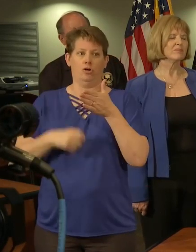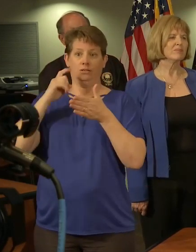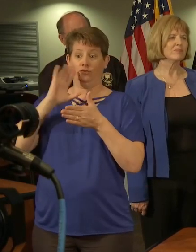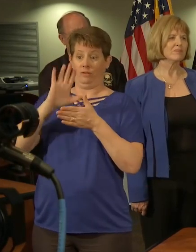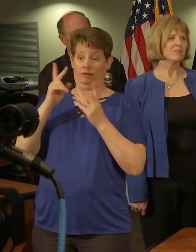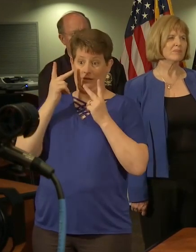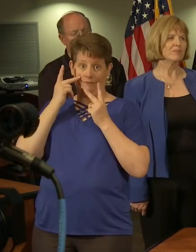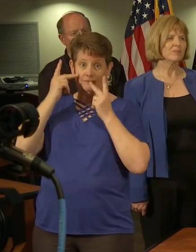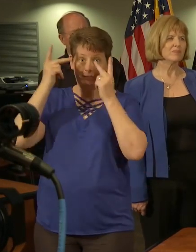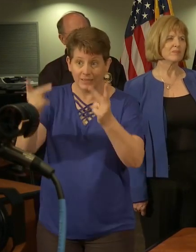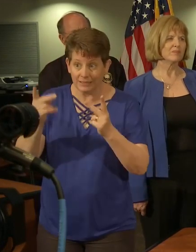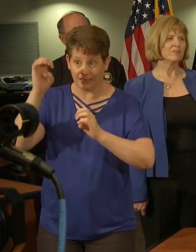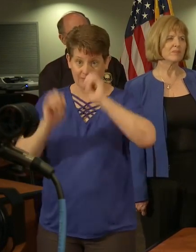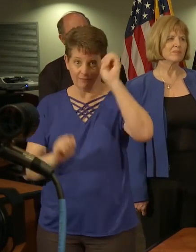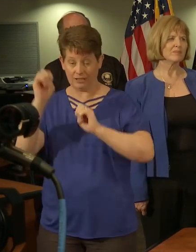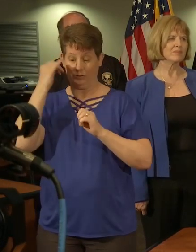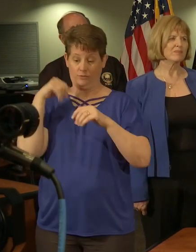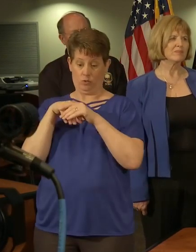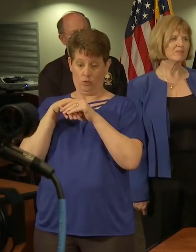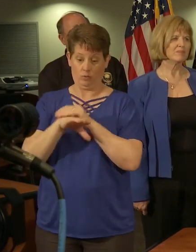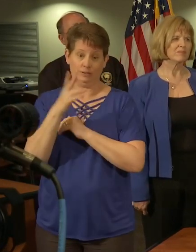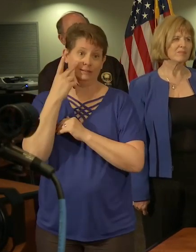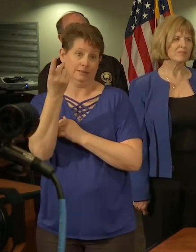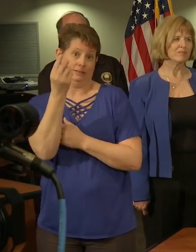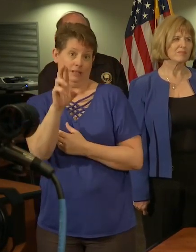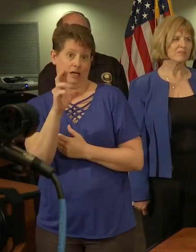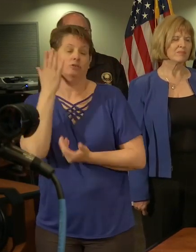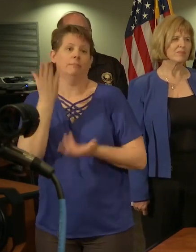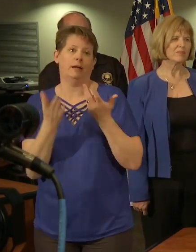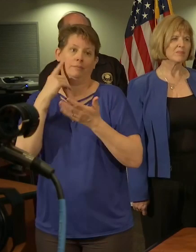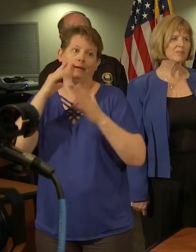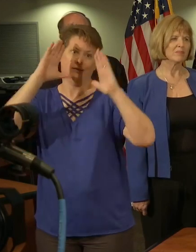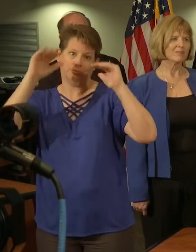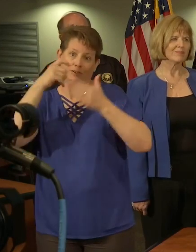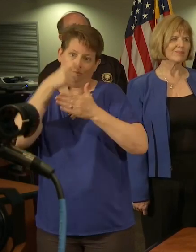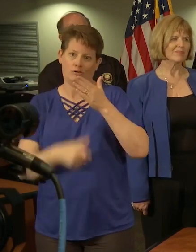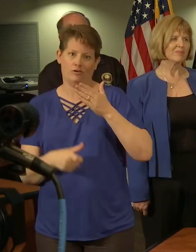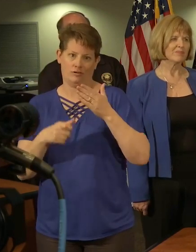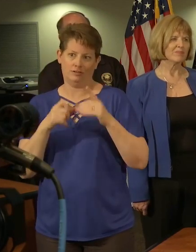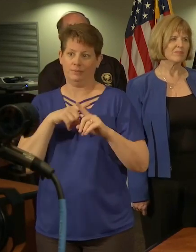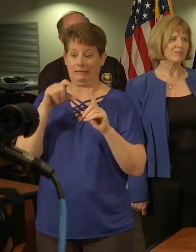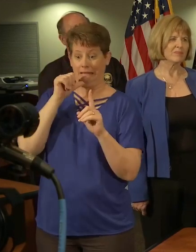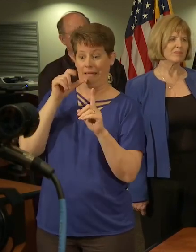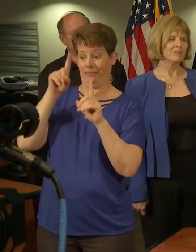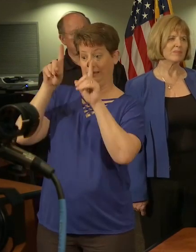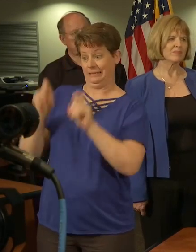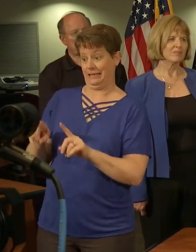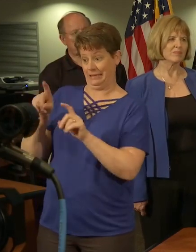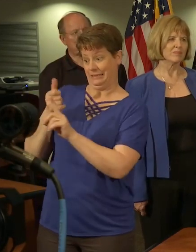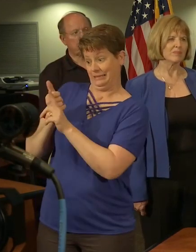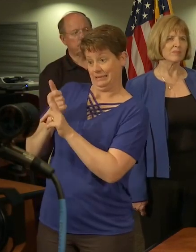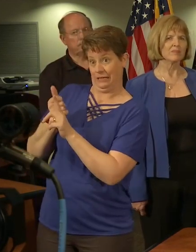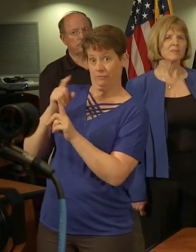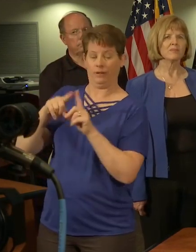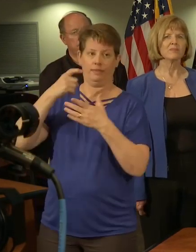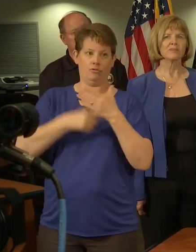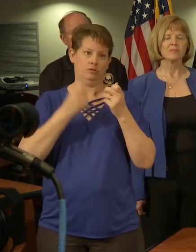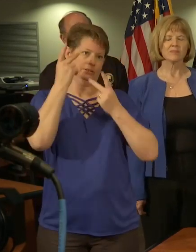healthcare visit or an evaluation, if you go in to see the doctor, may be expected to be the same. So it's not necessarily the cost of the test that we may be hearing